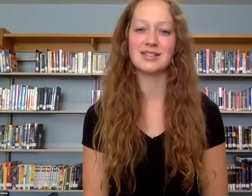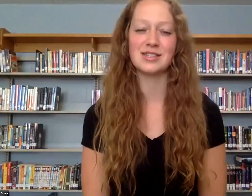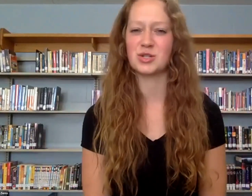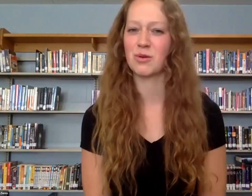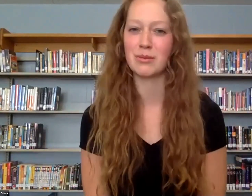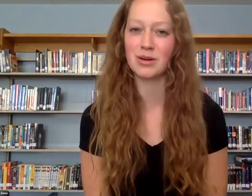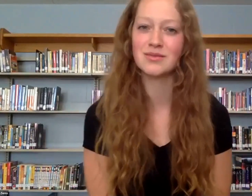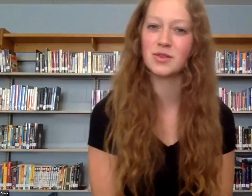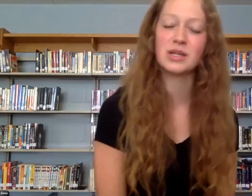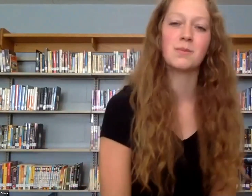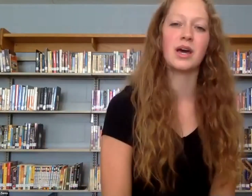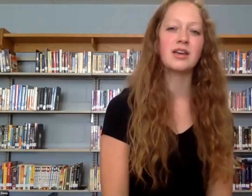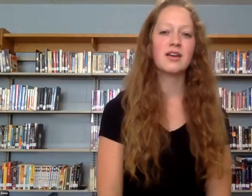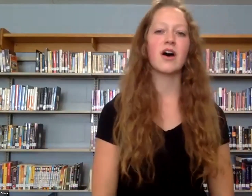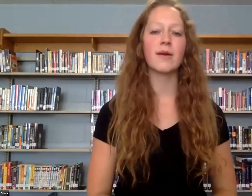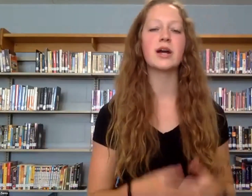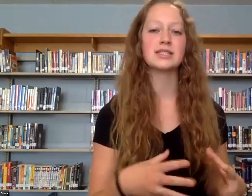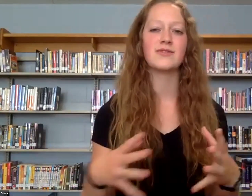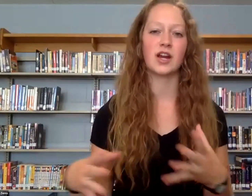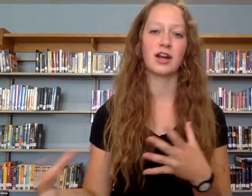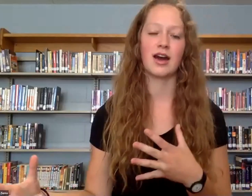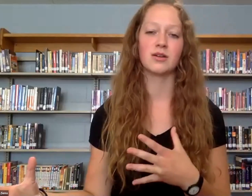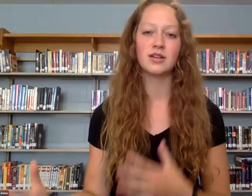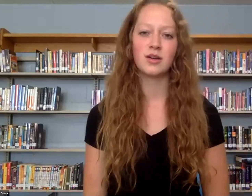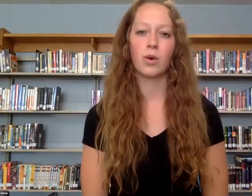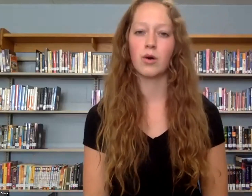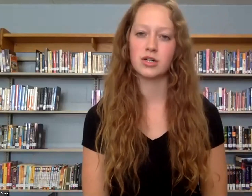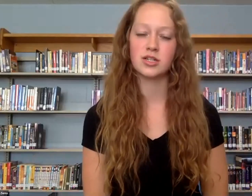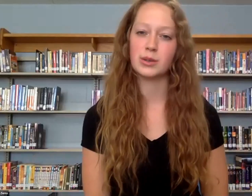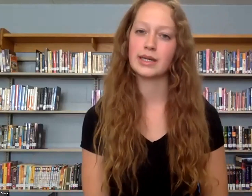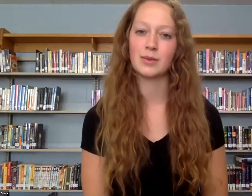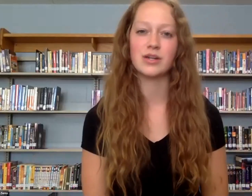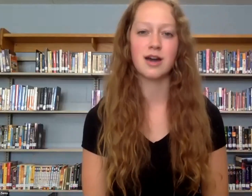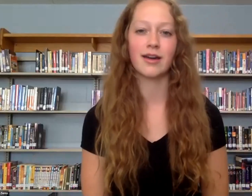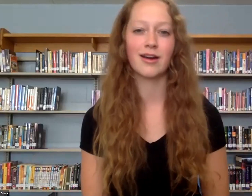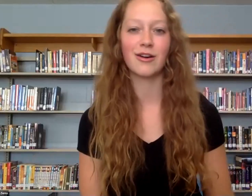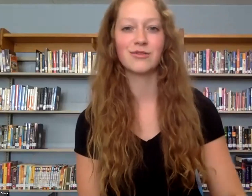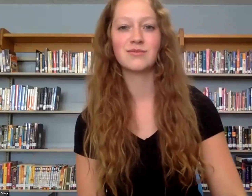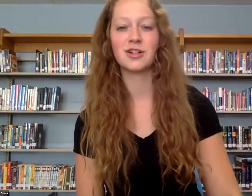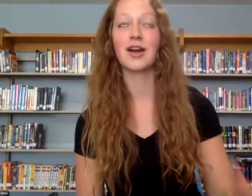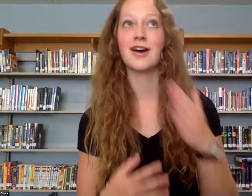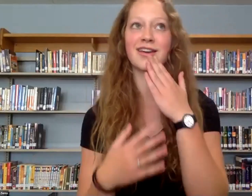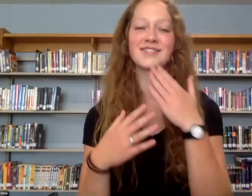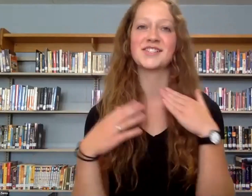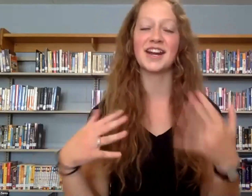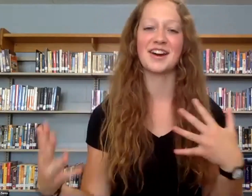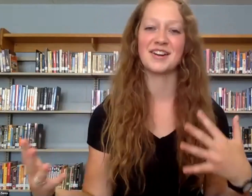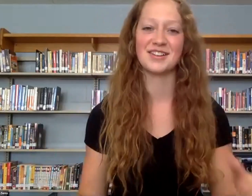easier to remember for me. But the hard part is figuring out what order to do it in when you're talking on your own. Or not talking, signing on your own.